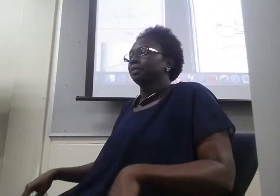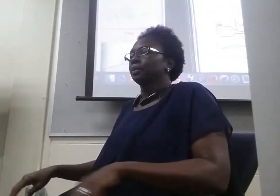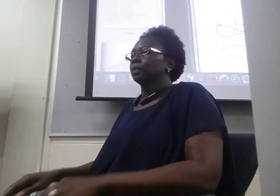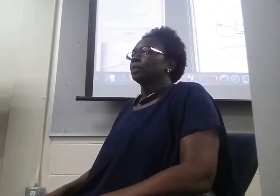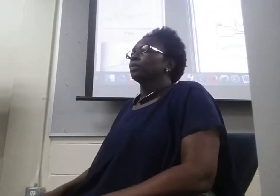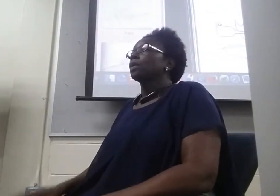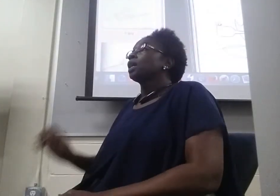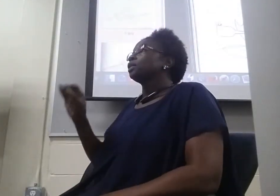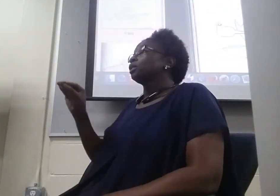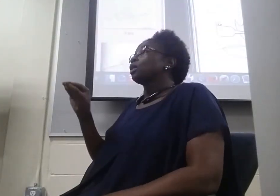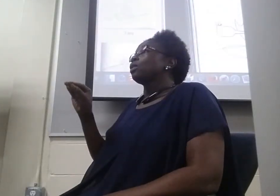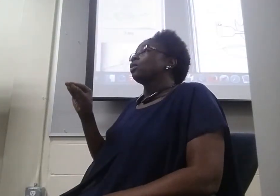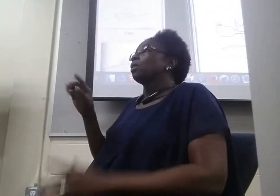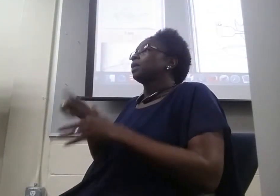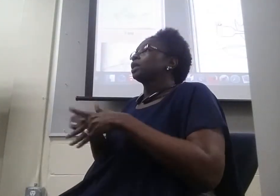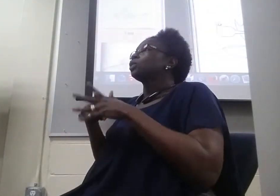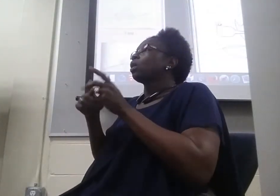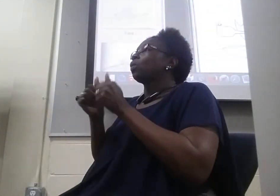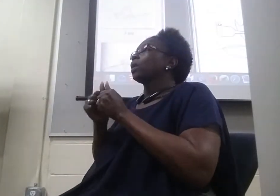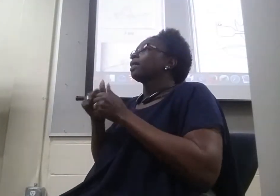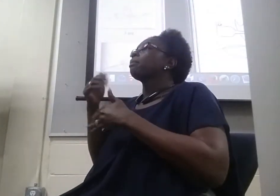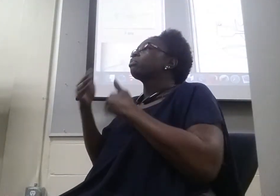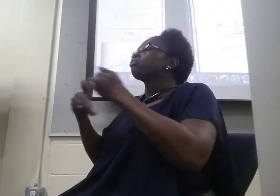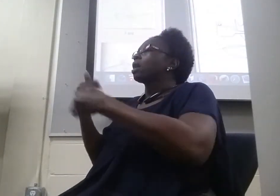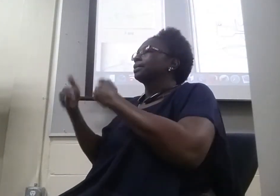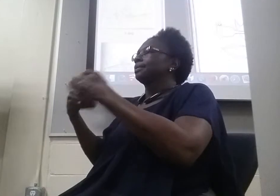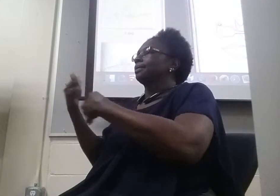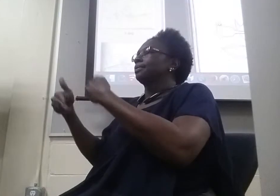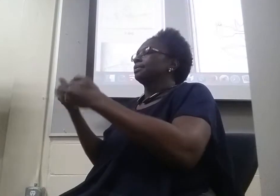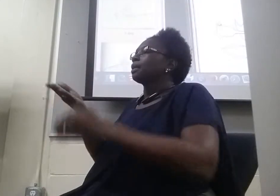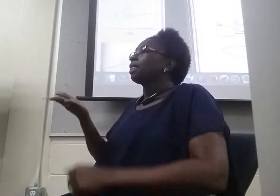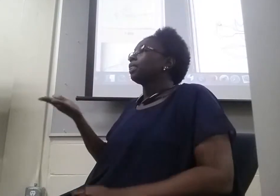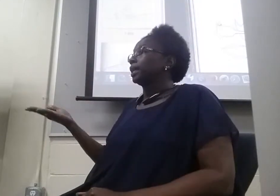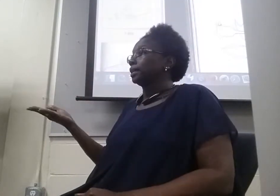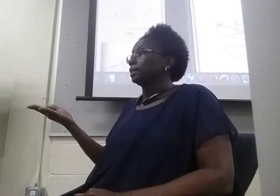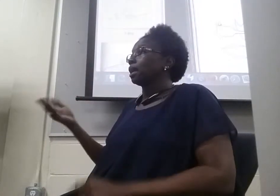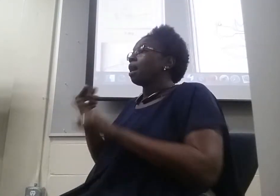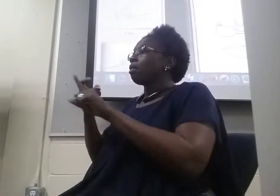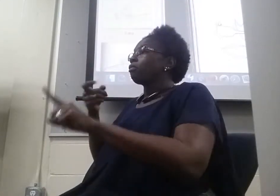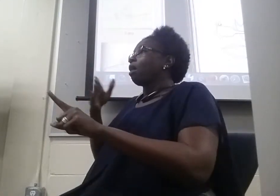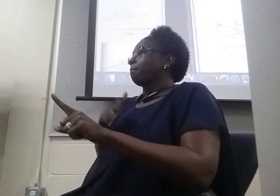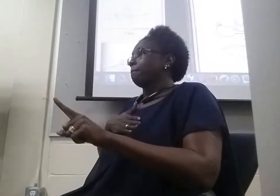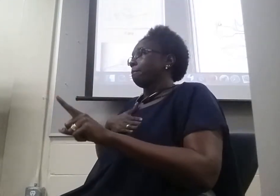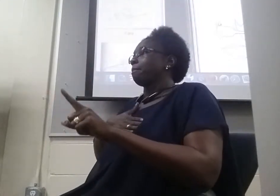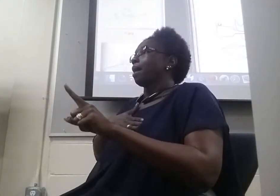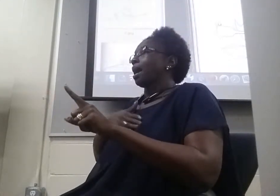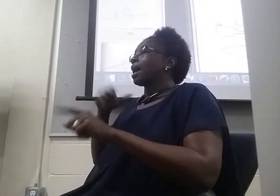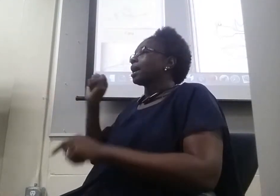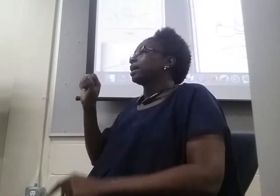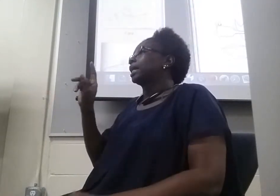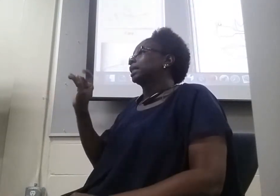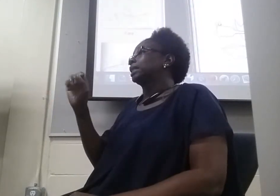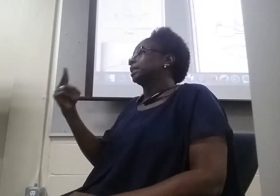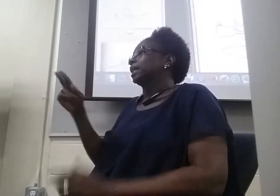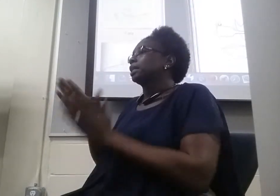So first I'm going to start with just some process stuff, okay? From my sketchbooks, and the other reason I show my students is I'm a process guy. I want